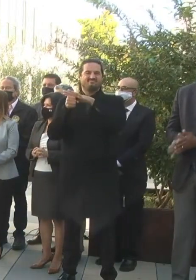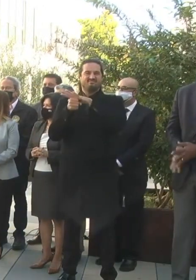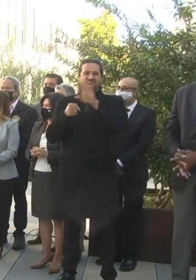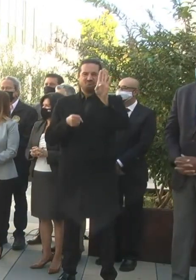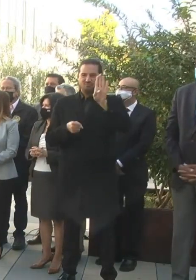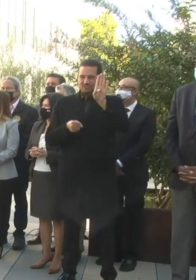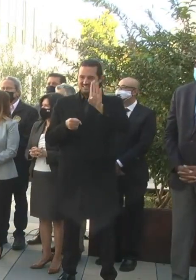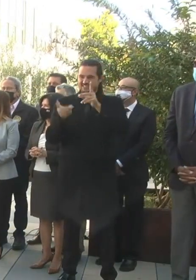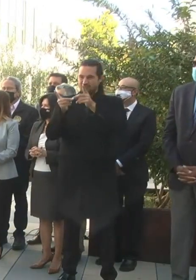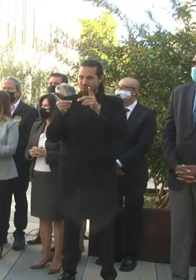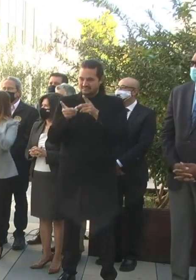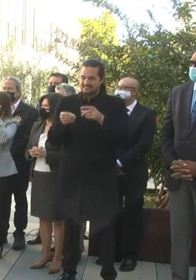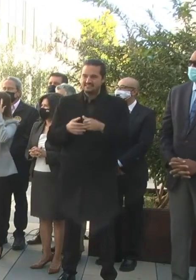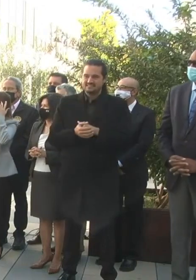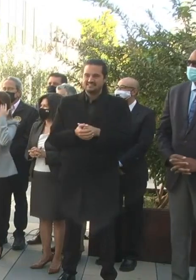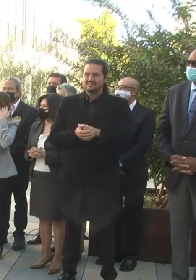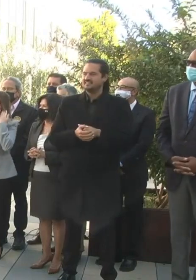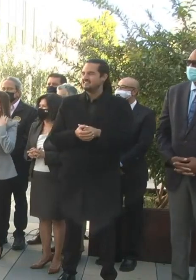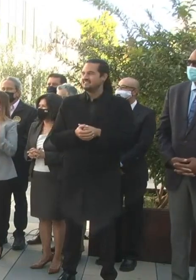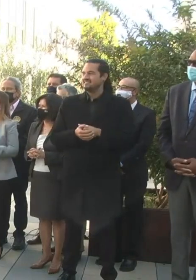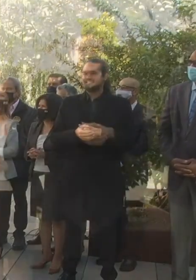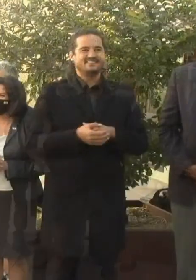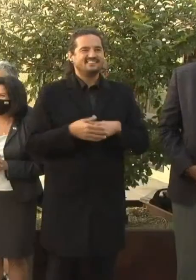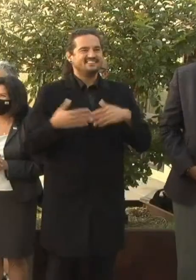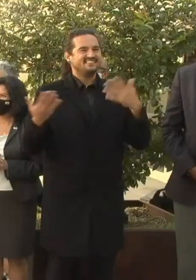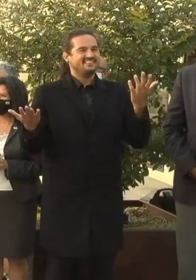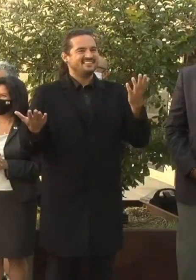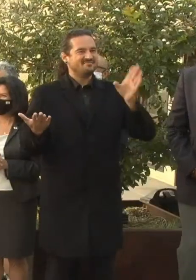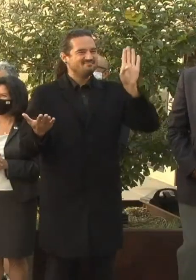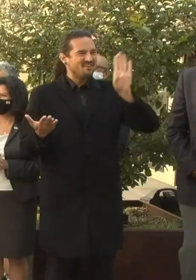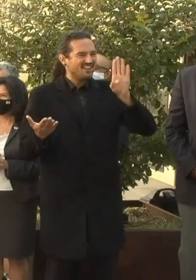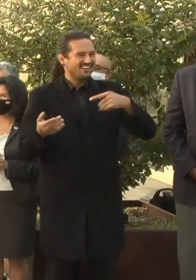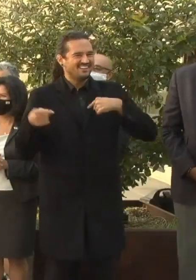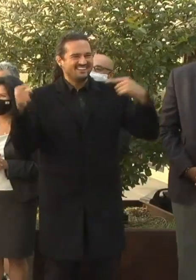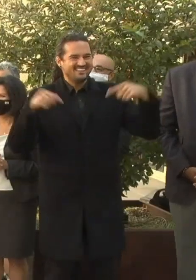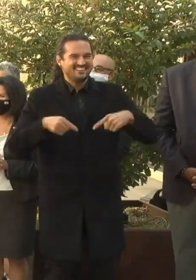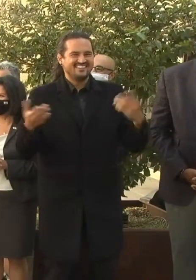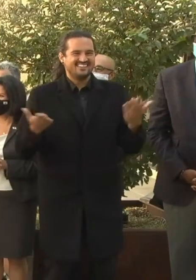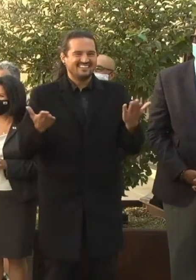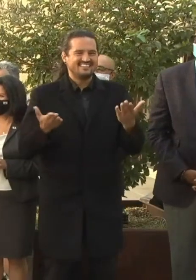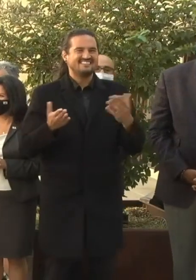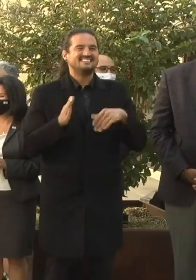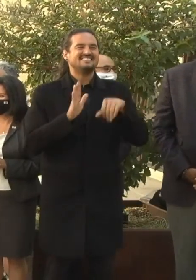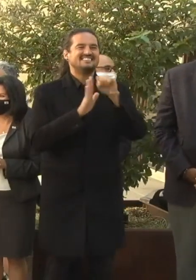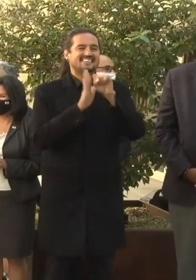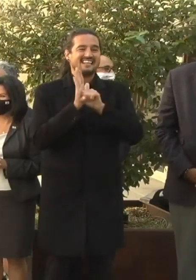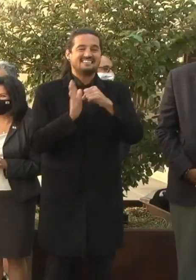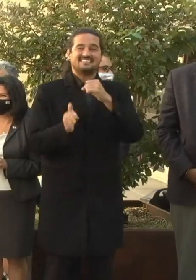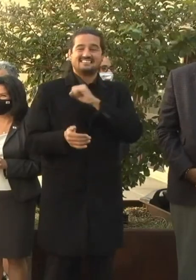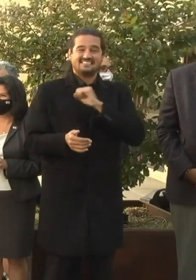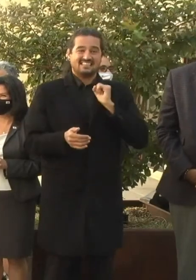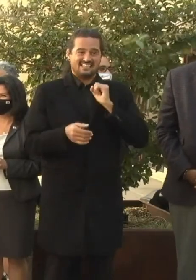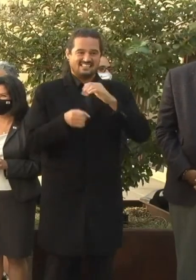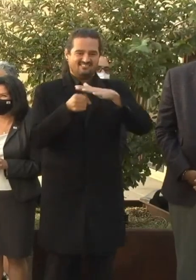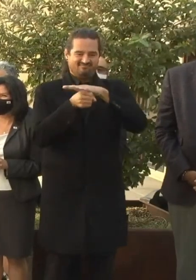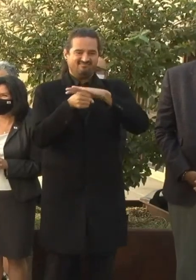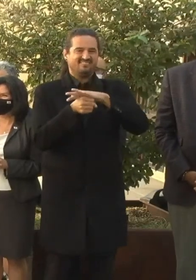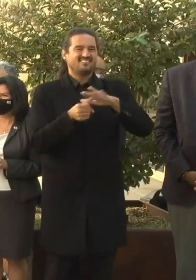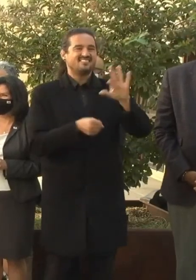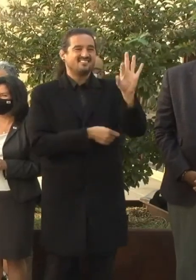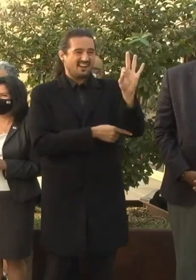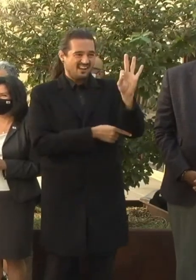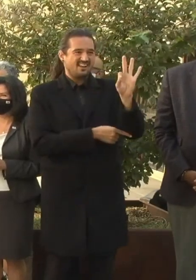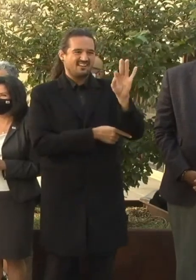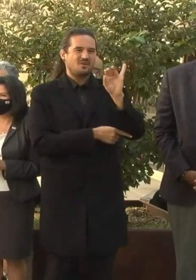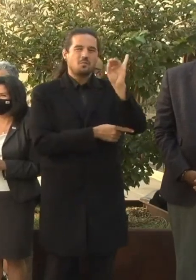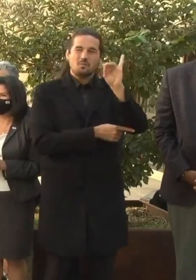Representing Berkeley. Hey, we're right here in Senate District 9, Oakland. And of course, if you are one of the wonderful people that